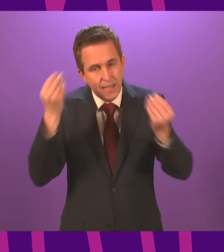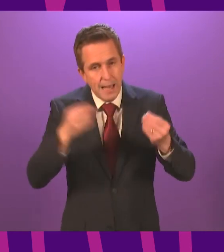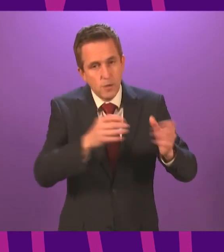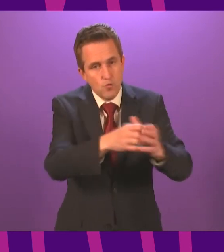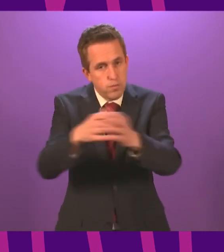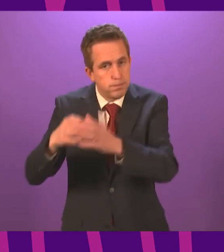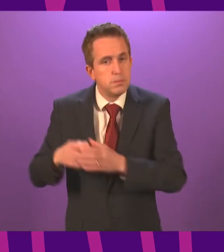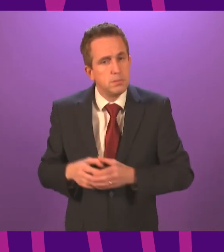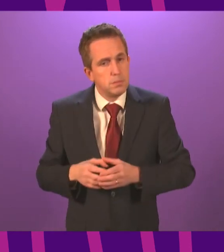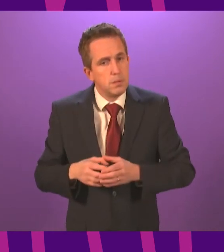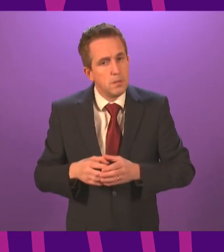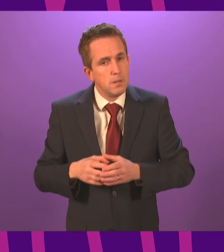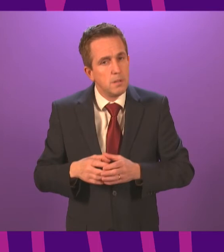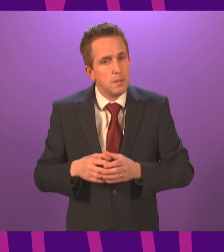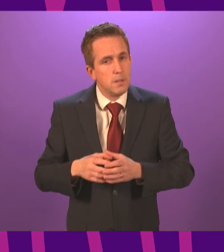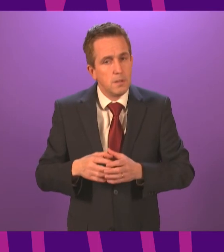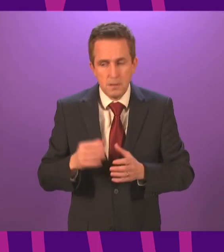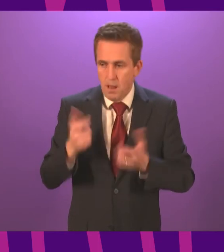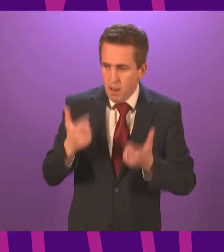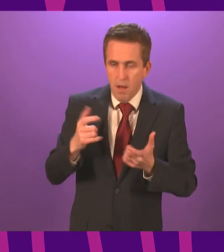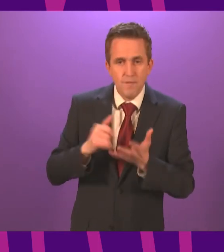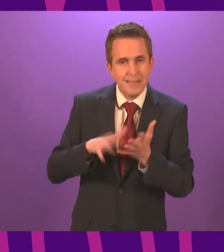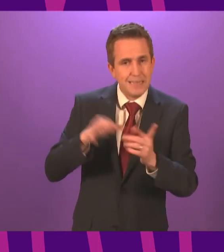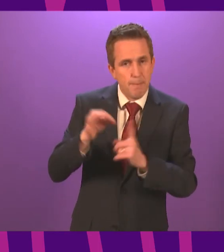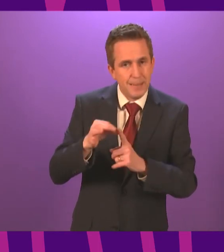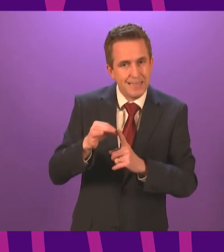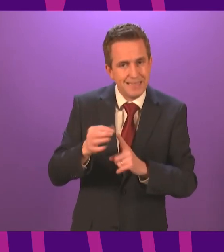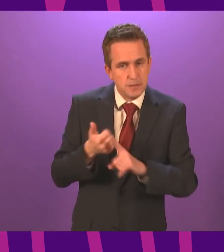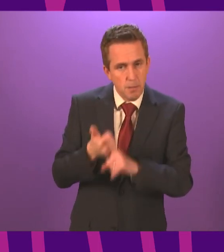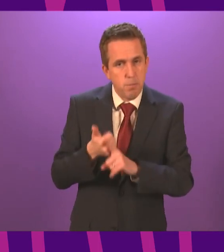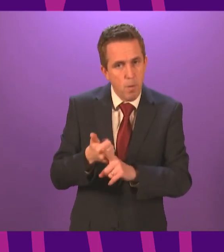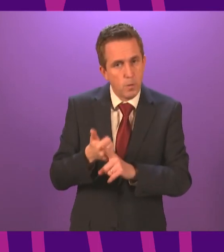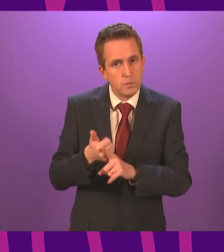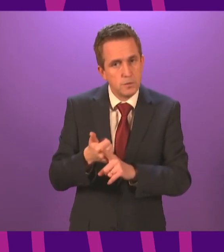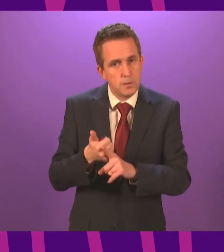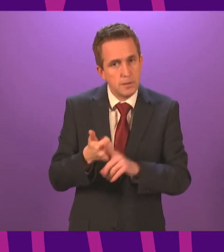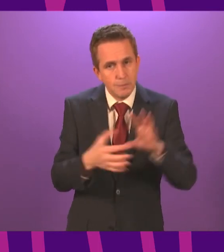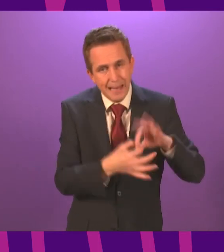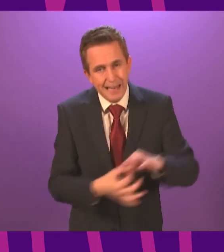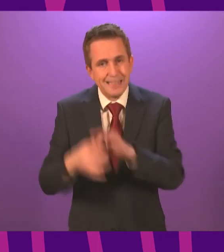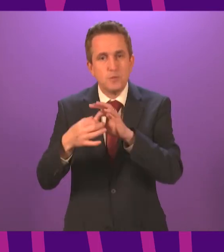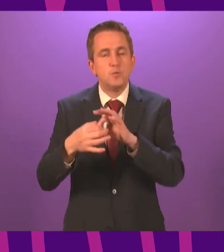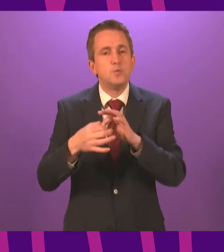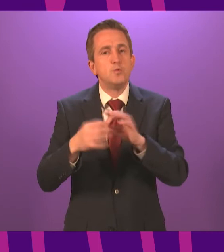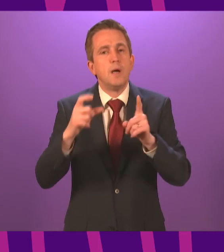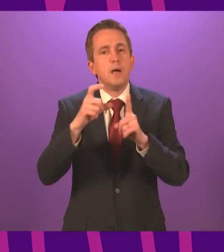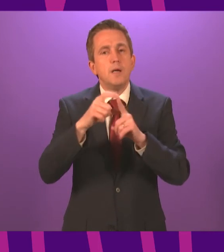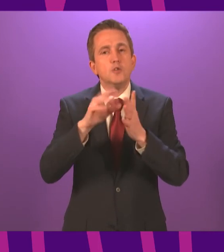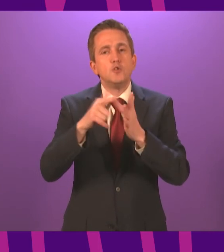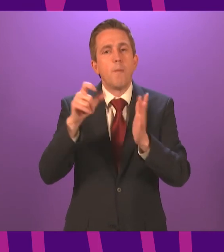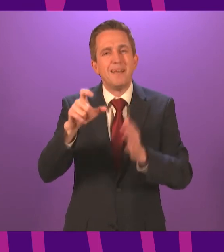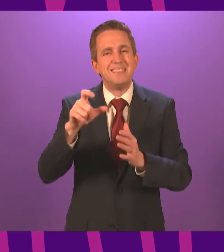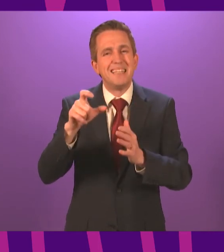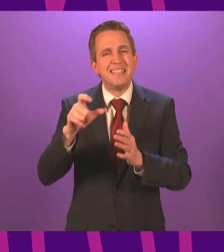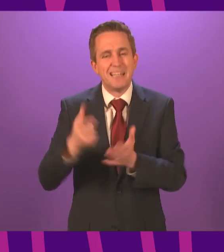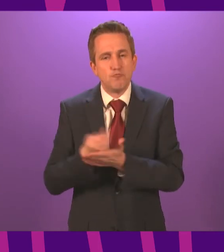example, much of the SNP support effort in this crisis has been linked to domestic rates, but it is estimated,